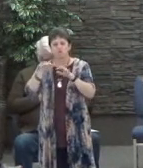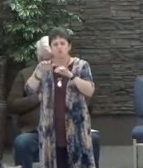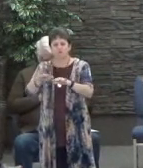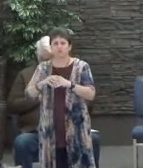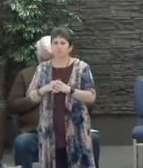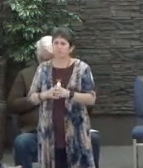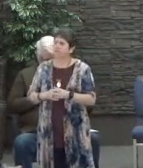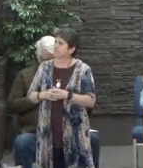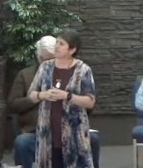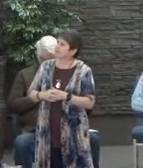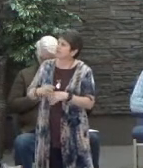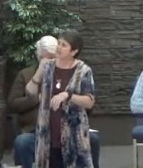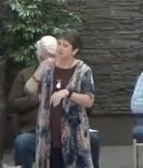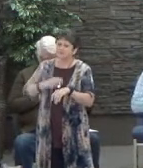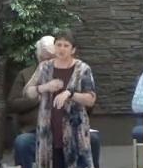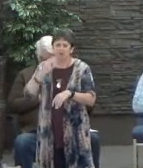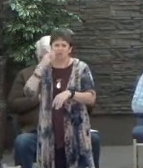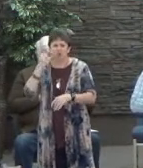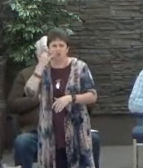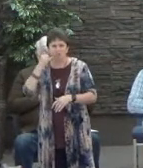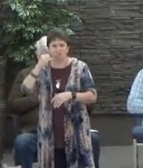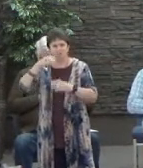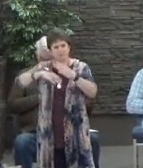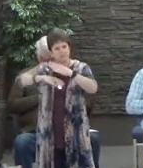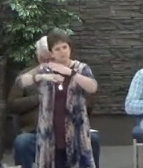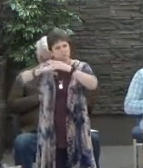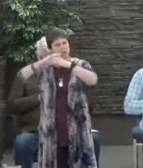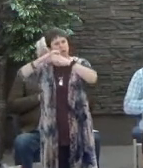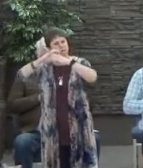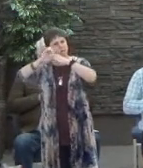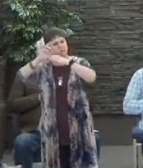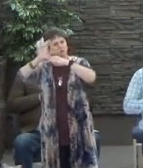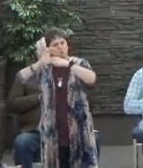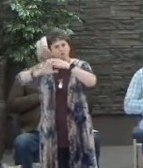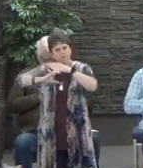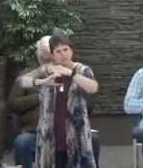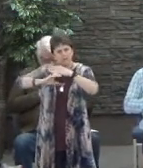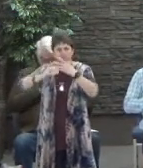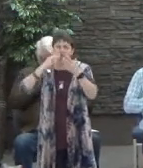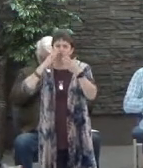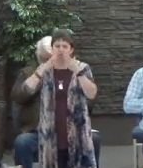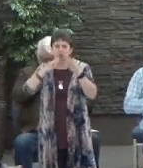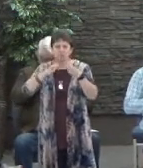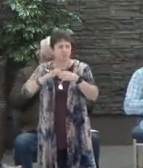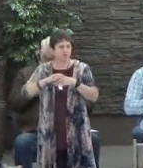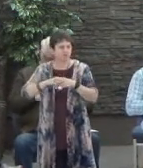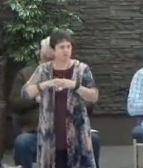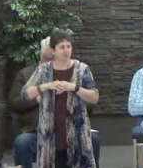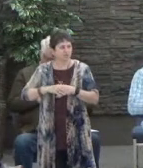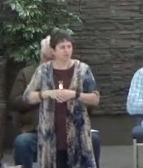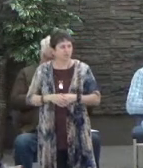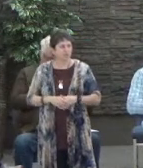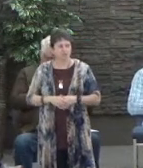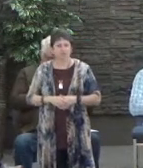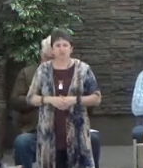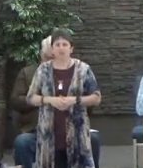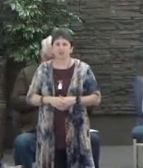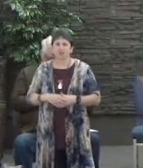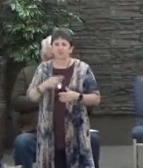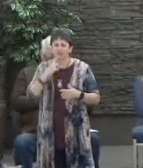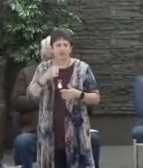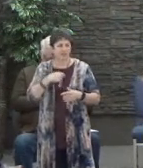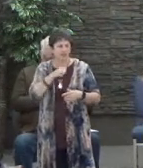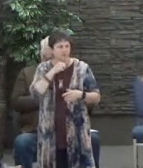city. And it's hard to tell whether the sun is rising or set. Well, I guess if we know the direction, that answers that question. You can tell I'm